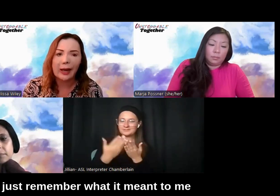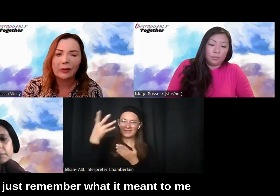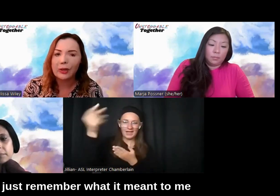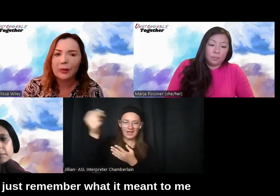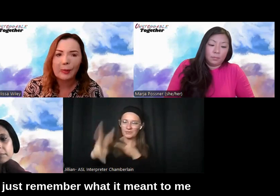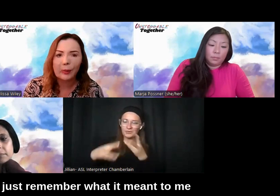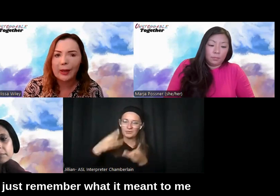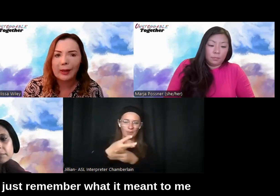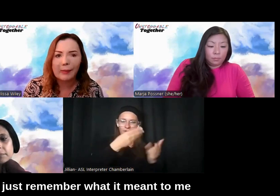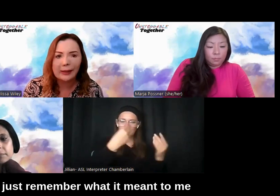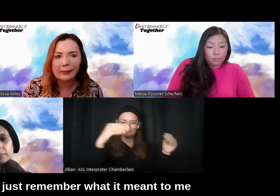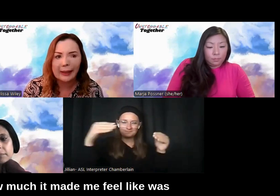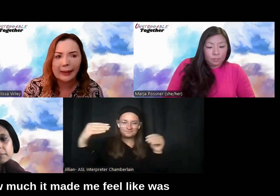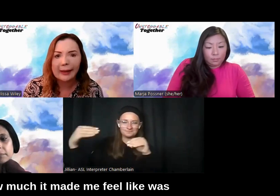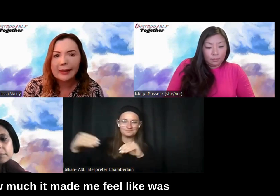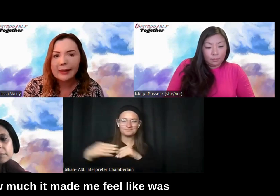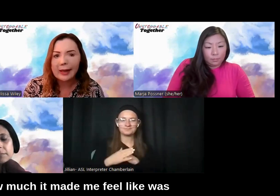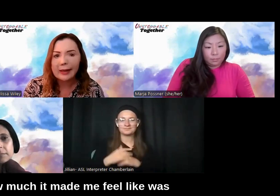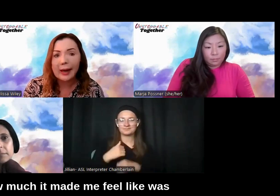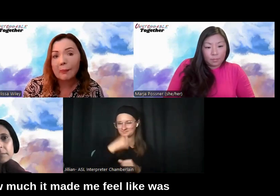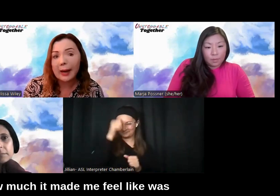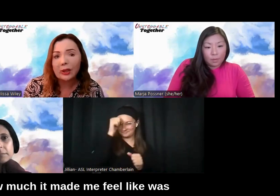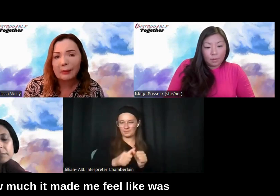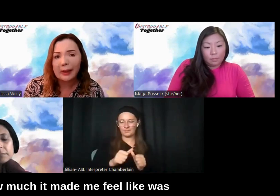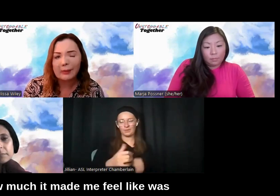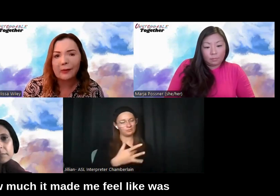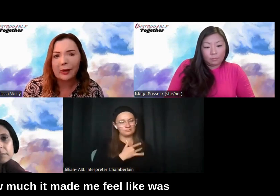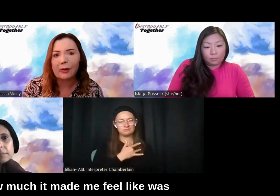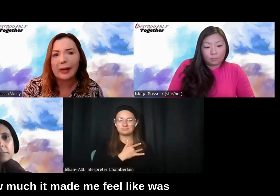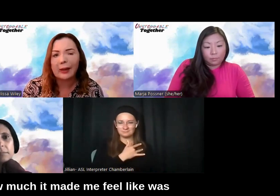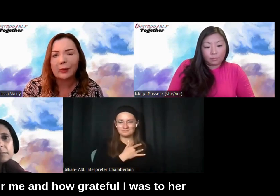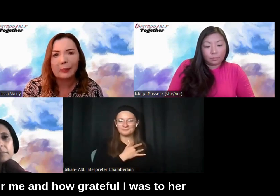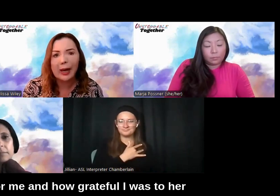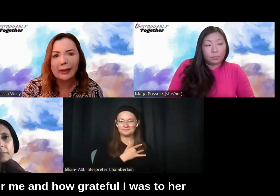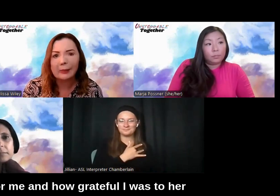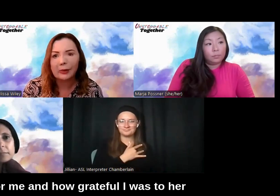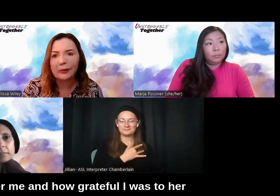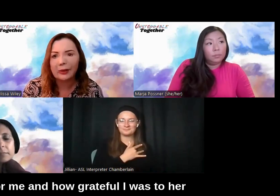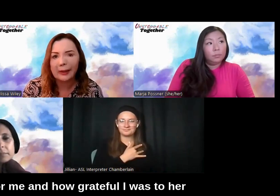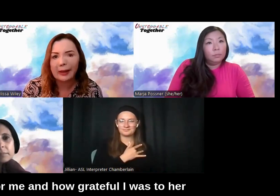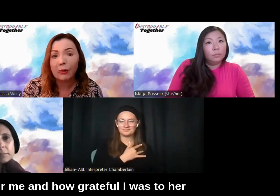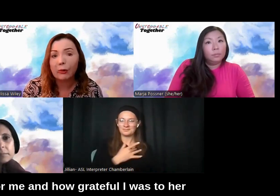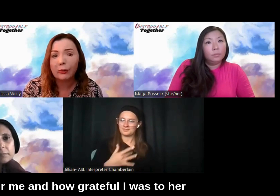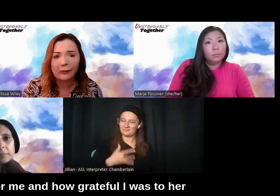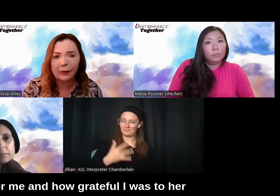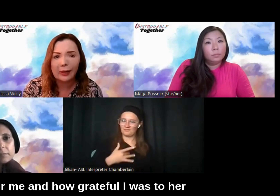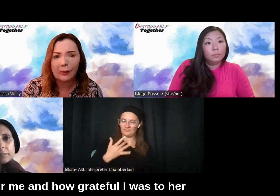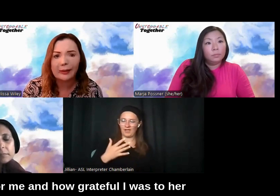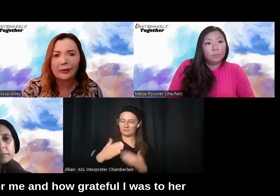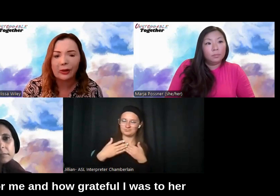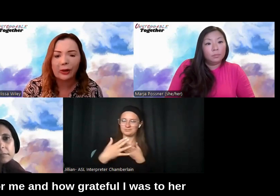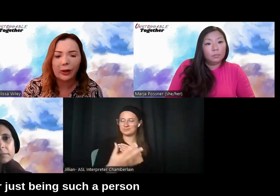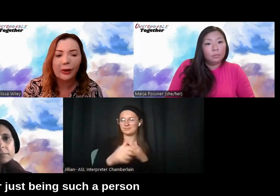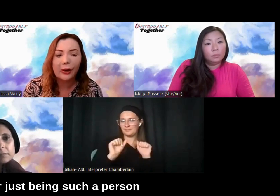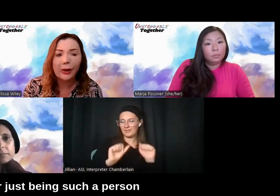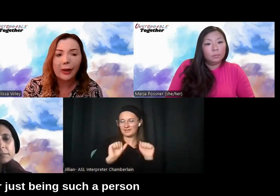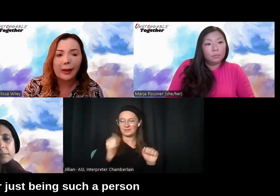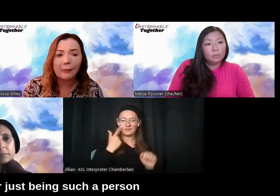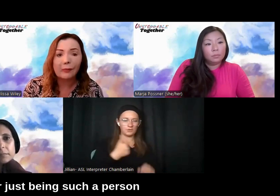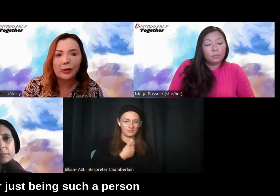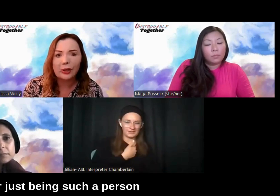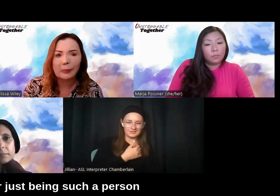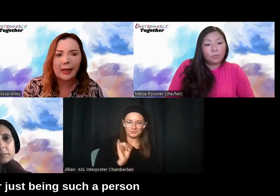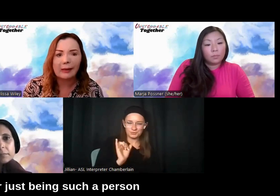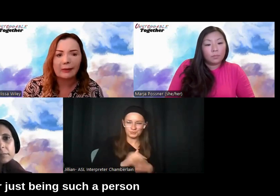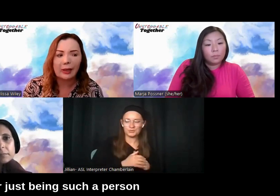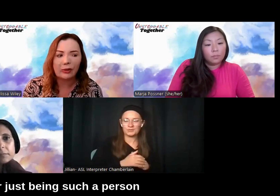And I just remember what it meant to me and how much it made me feel like was possible for me and how grateful I was to her